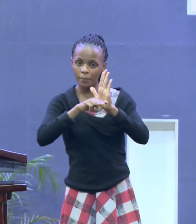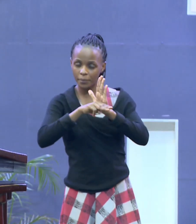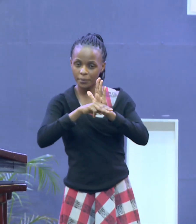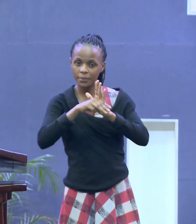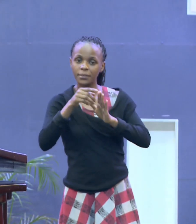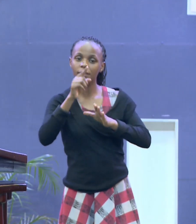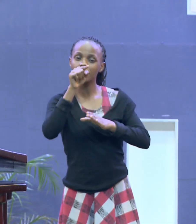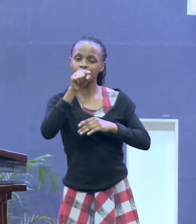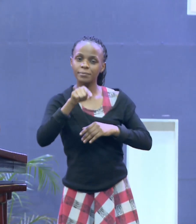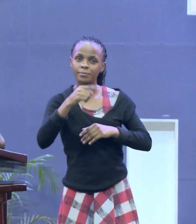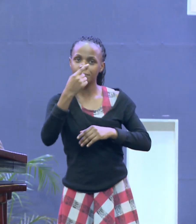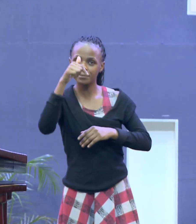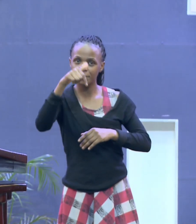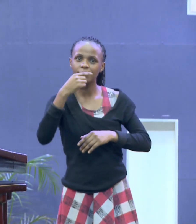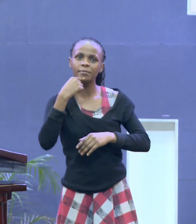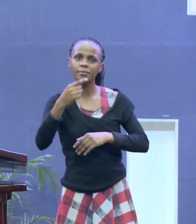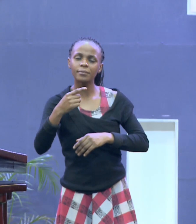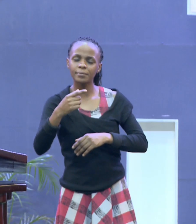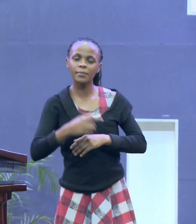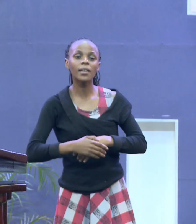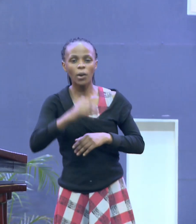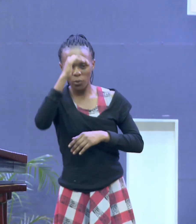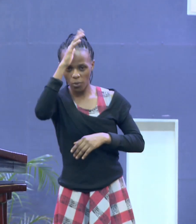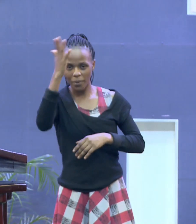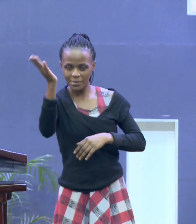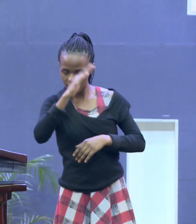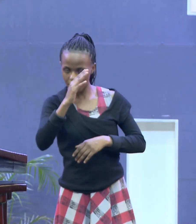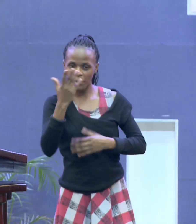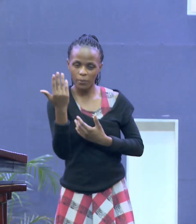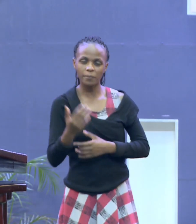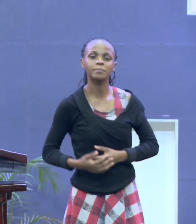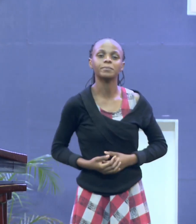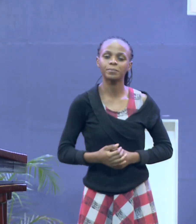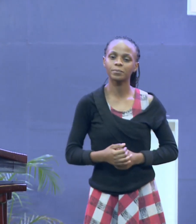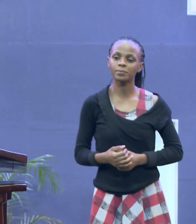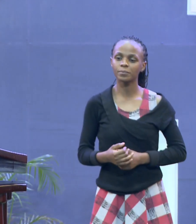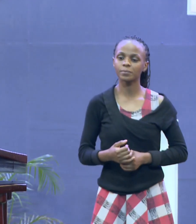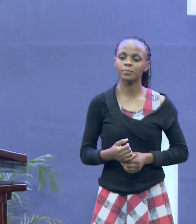verse 16. Wanumbalumi tukenda kudda. We shall return to Romans.